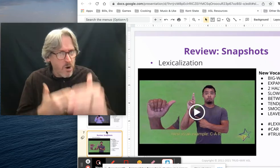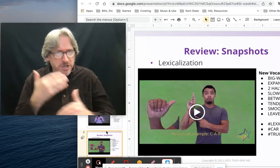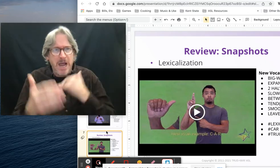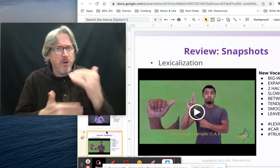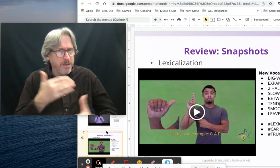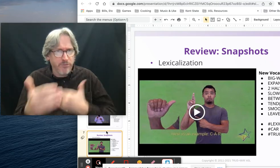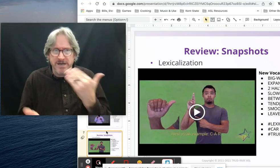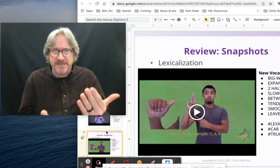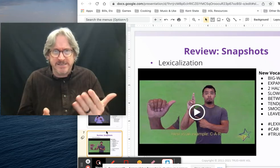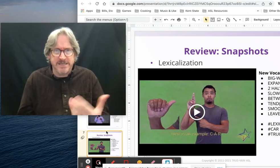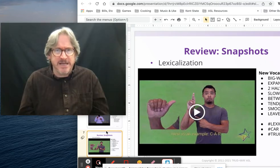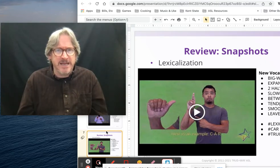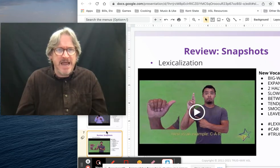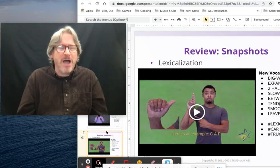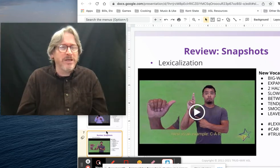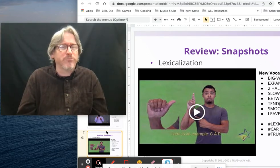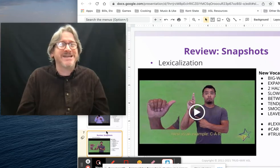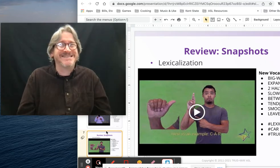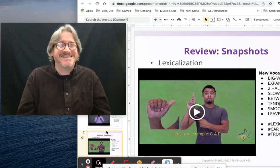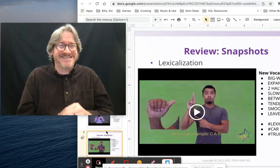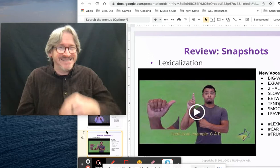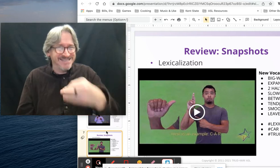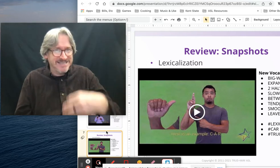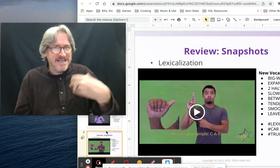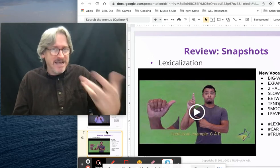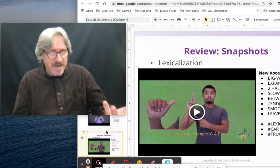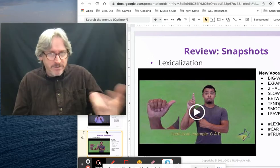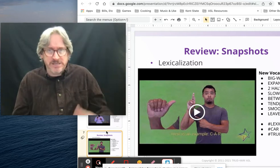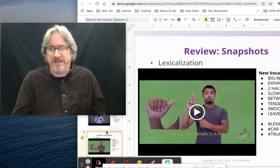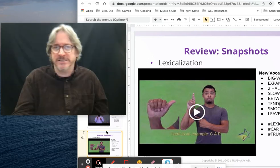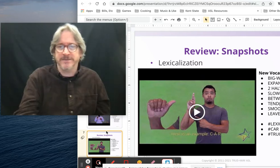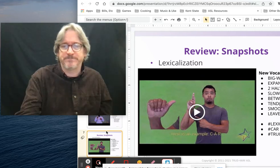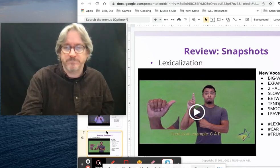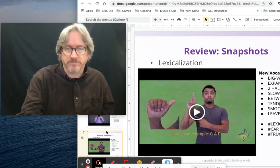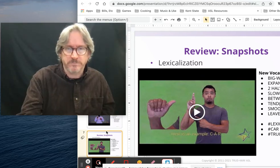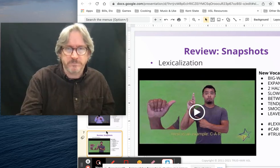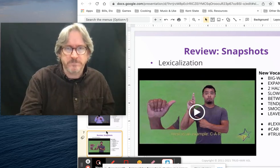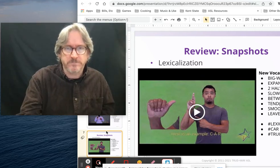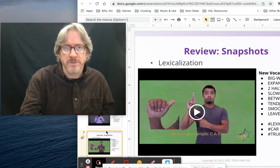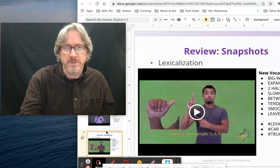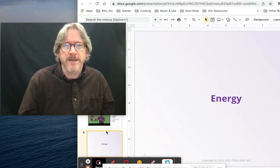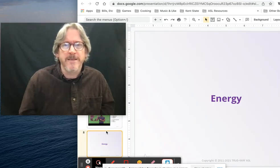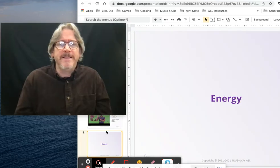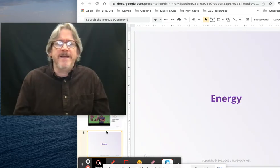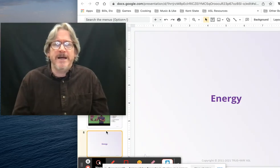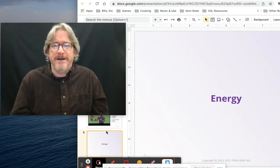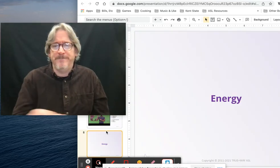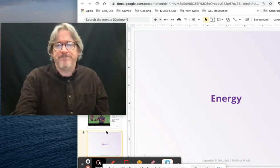video, watch how he processes it and how he explains it.